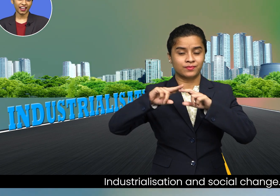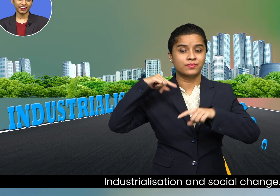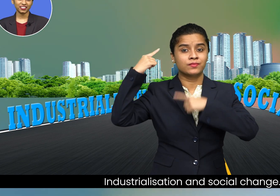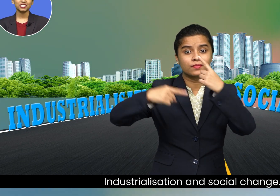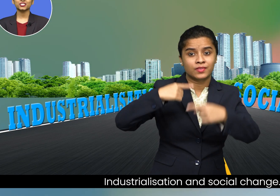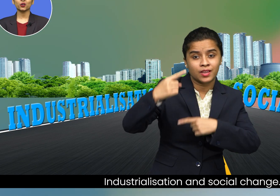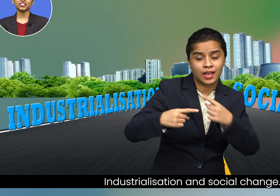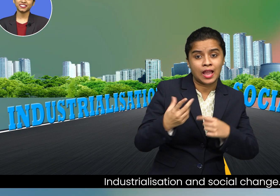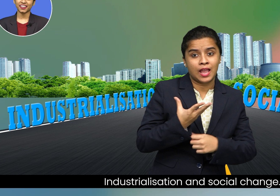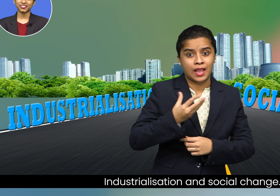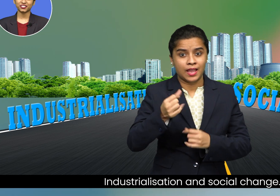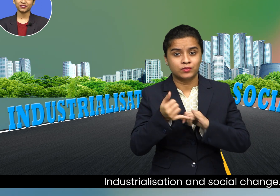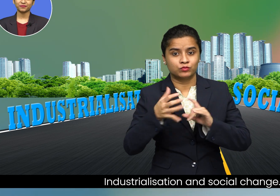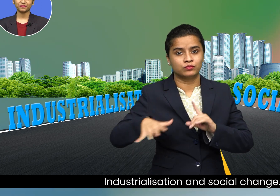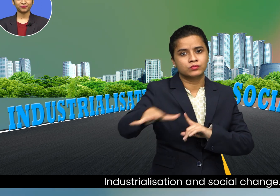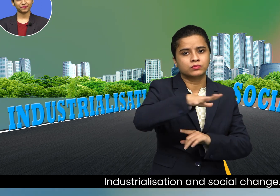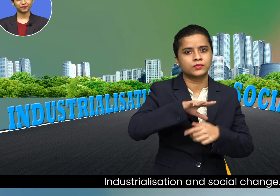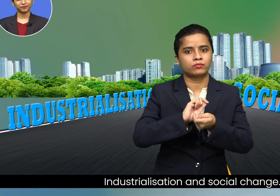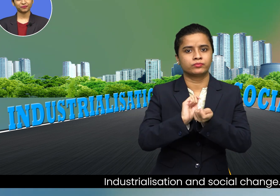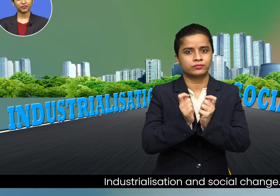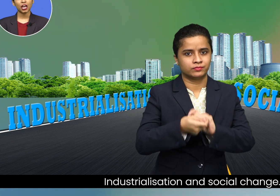Industrialization and social change.